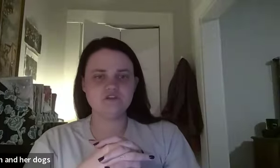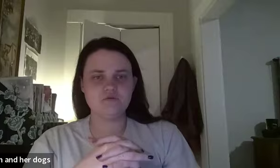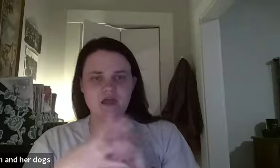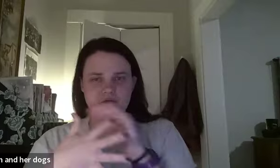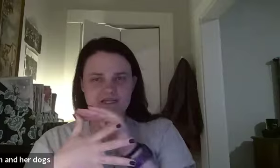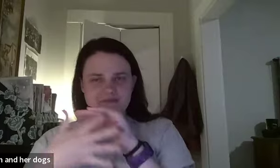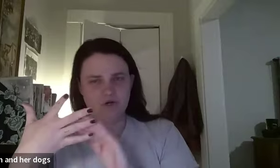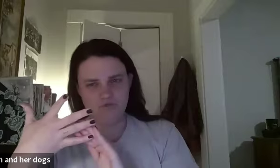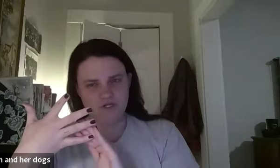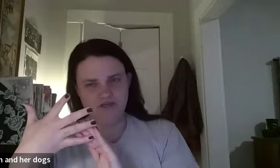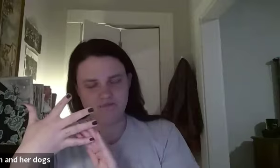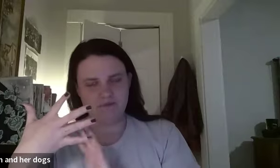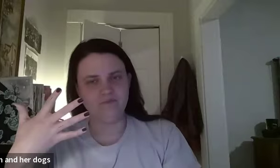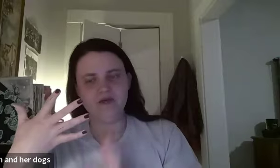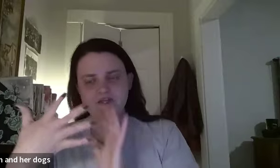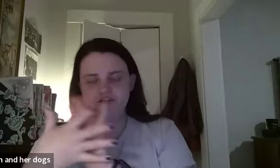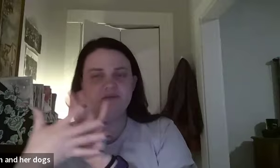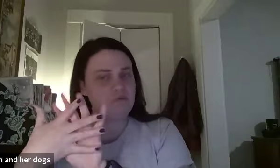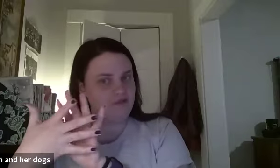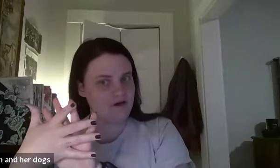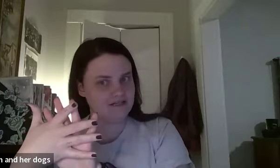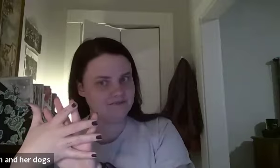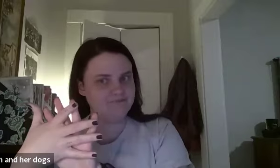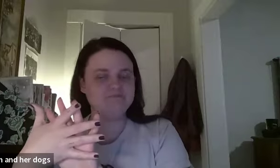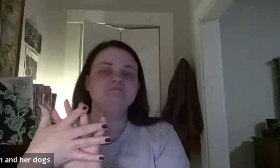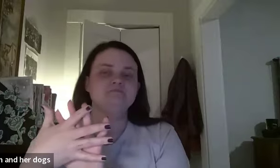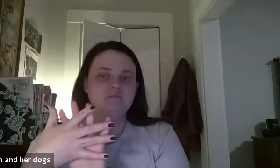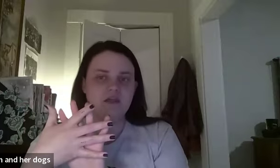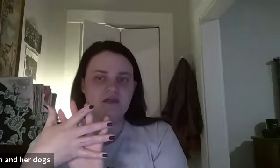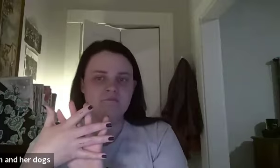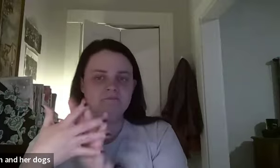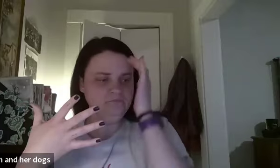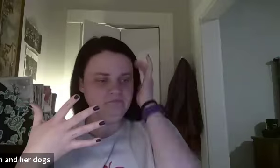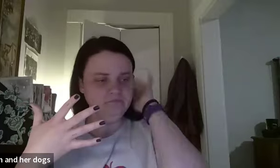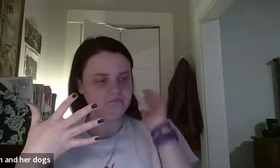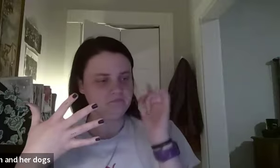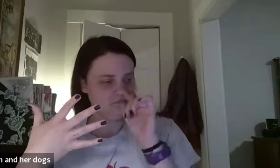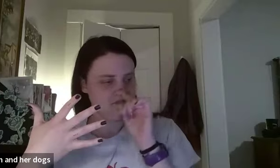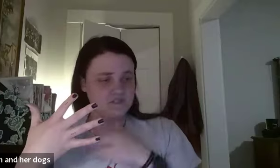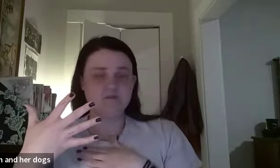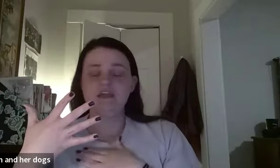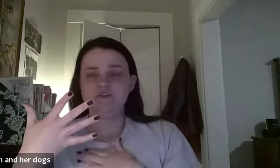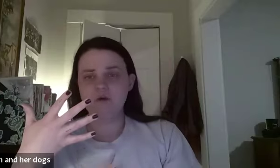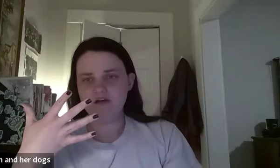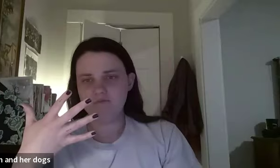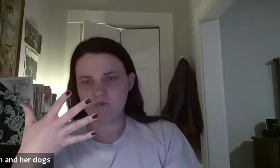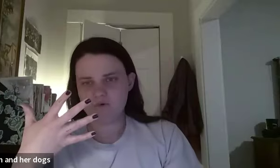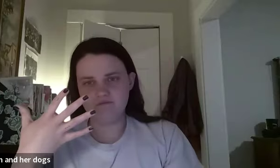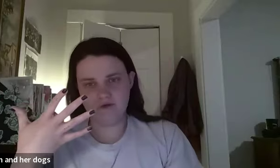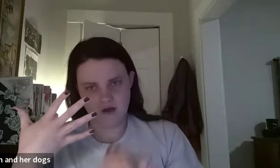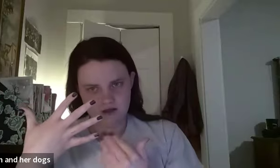So that's why it's important where you keep them where they're at. Okay. excuse me, if you have more than